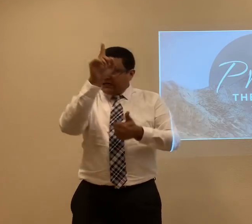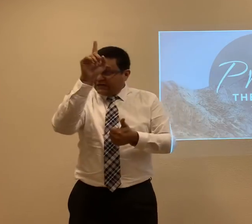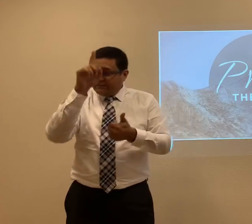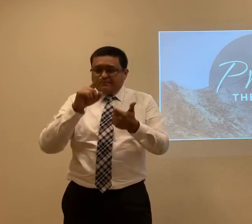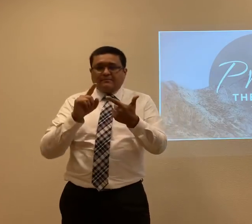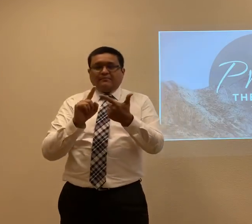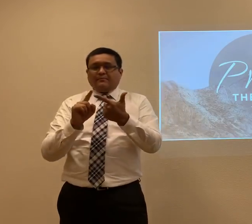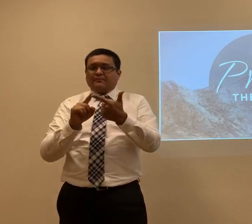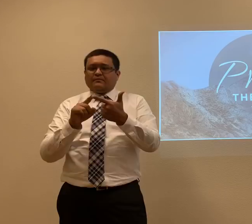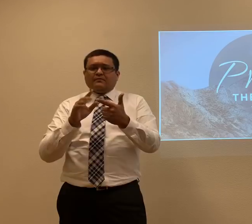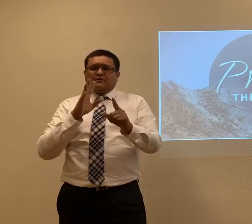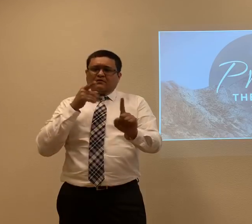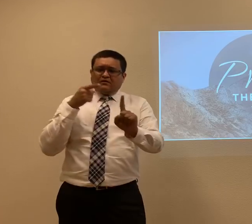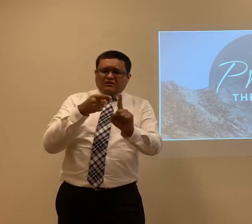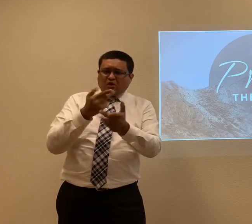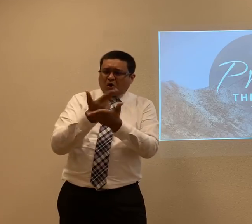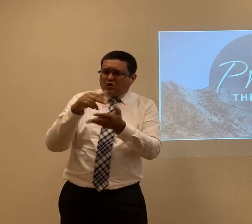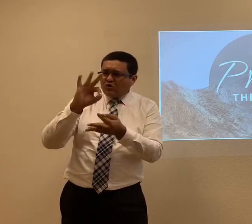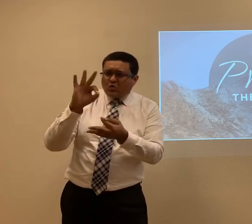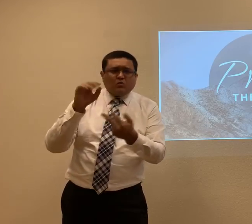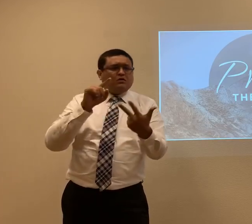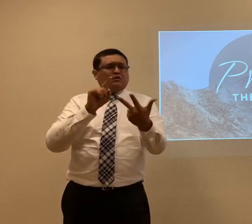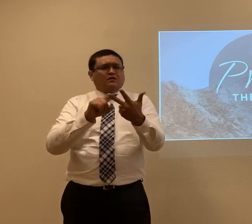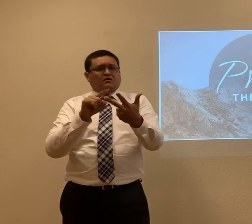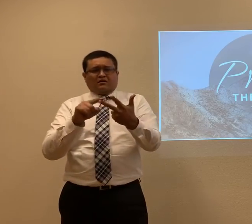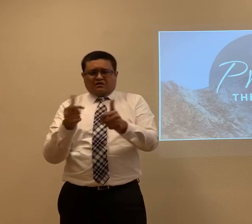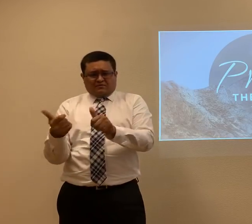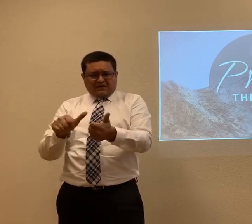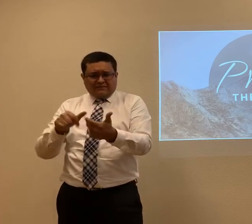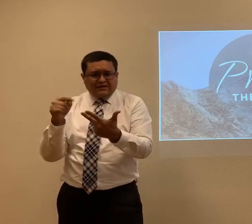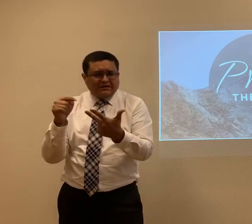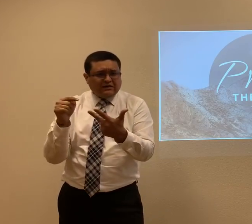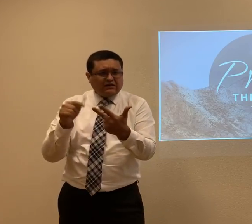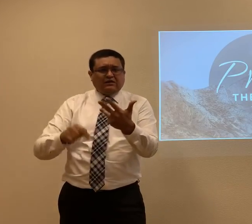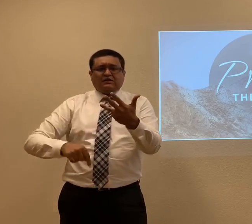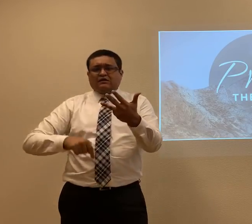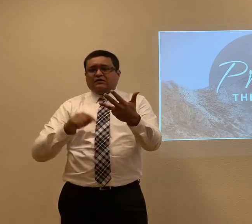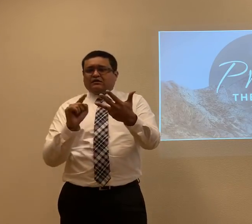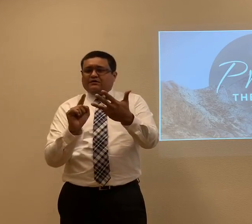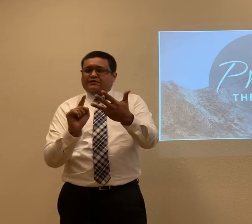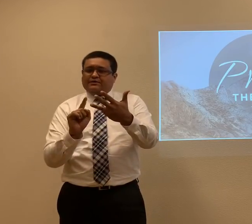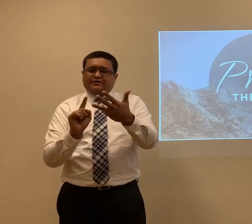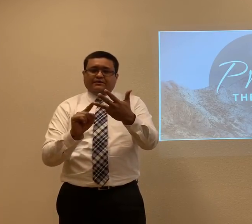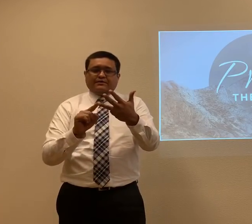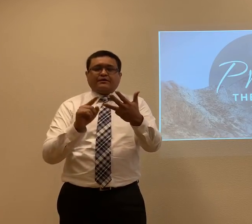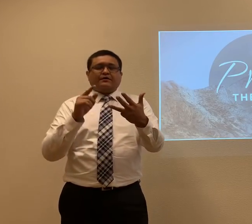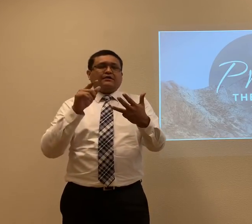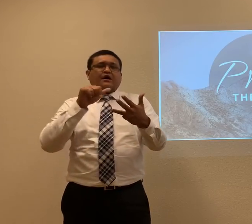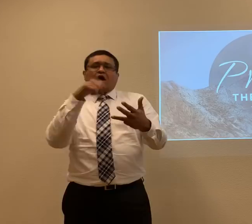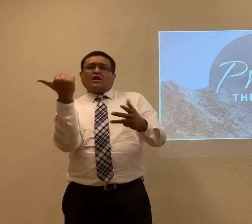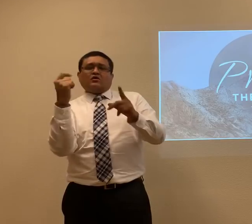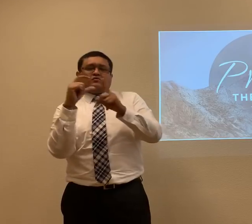me to teach today. So we were going to talk about the Holy Ghost, or I was going to talk about baptism in Jesus' name, I was going to talk